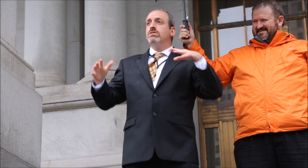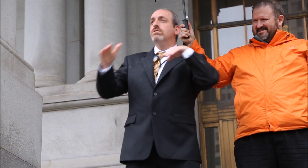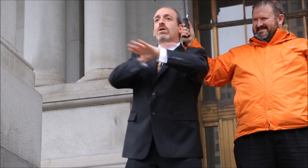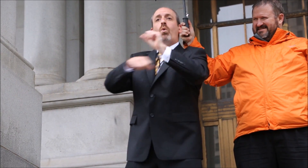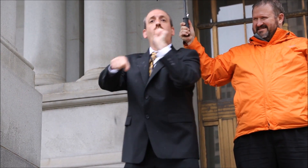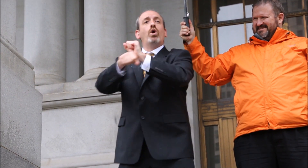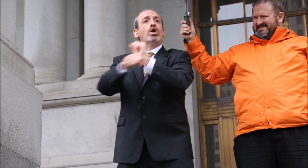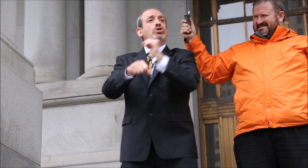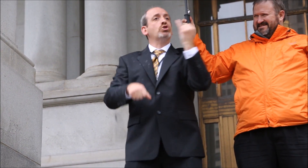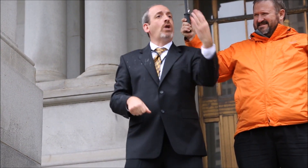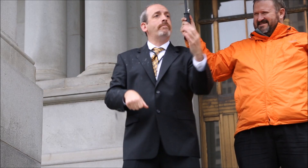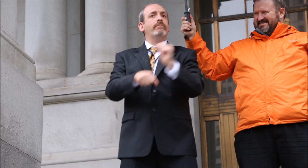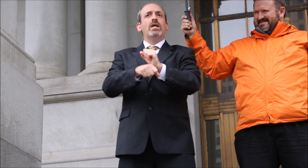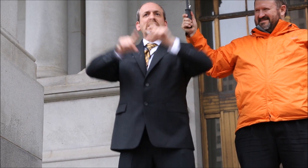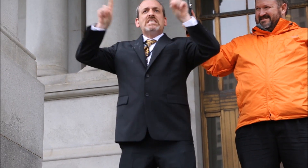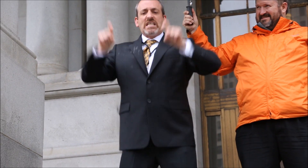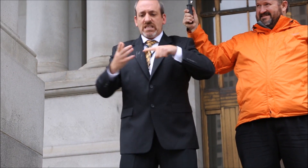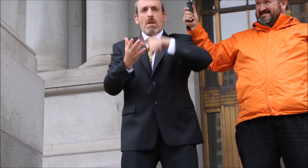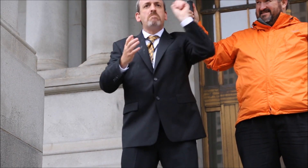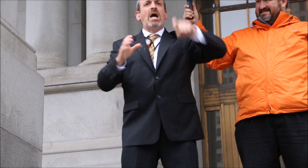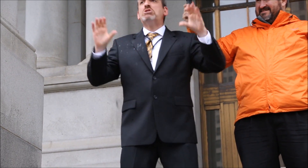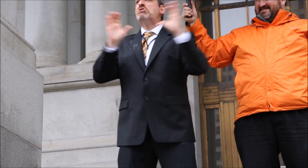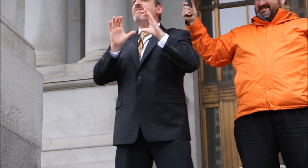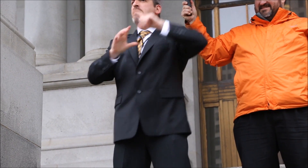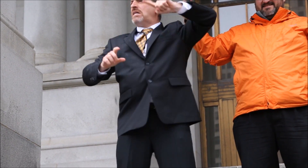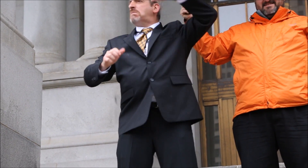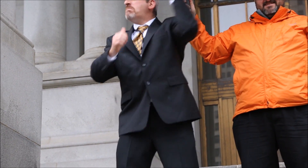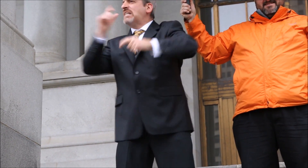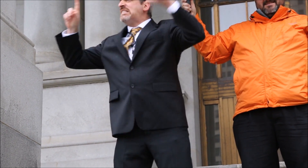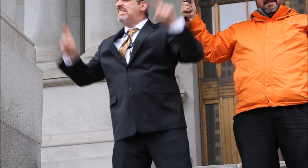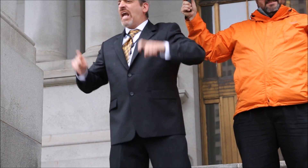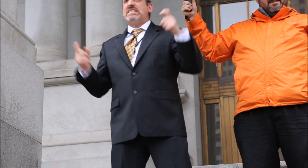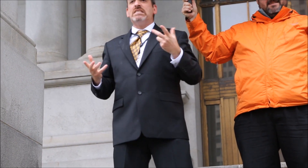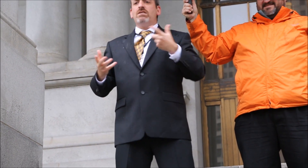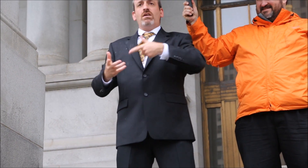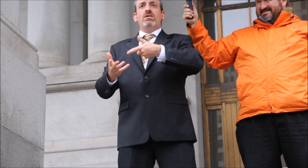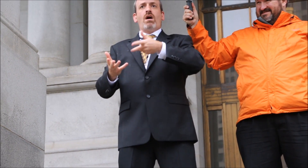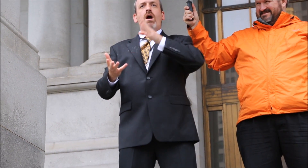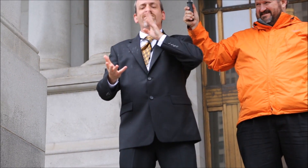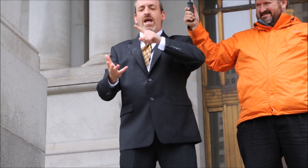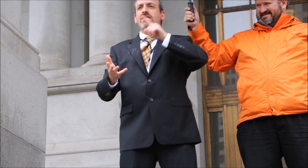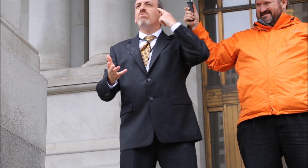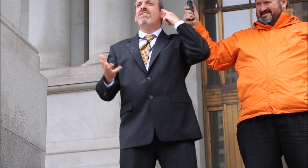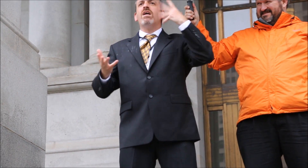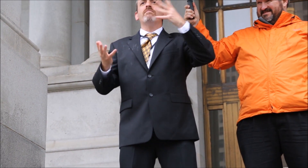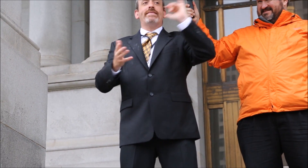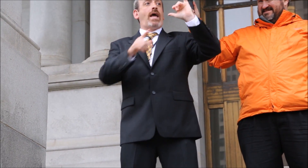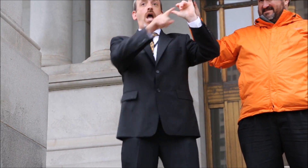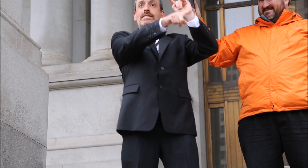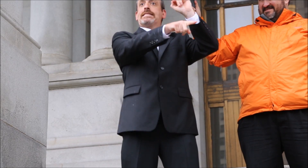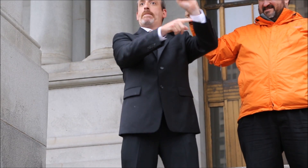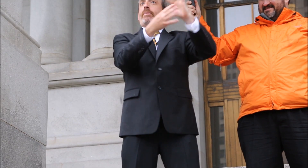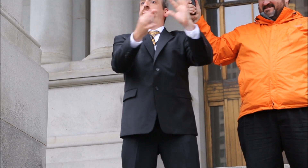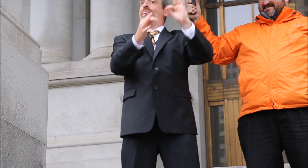get involved, where can we start some research, can we start a bill, can we get a law, can we get a proposal? So many people in New York State,